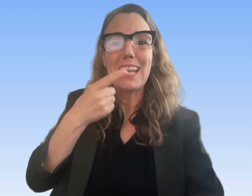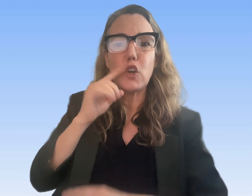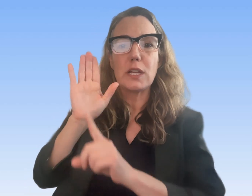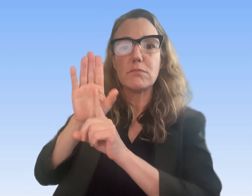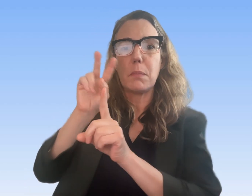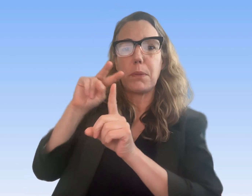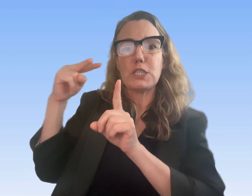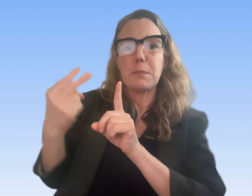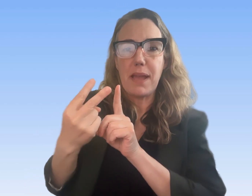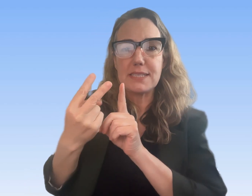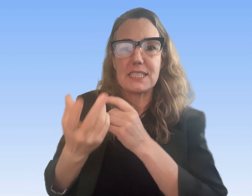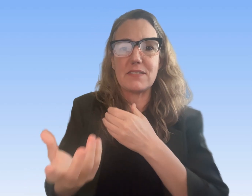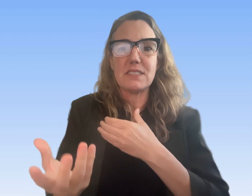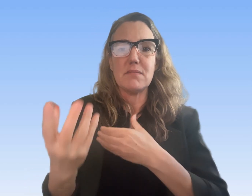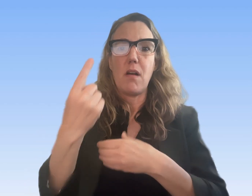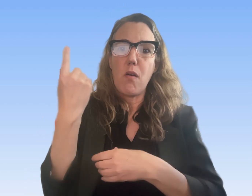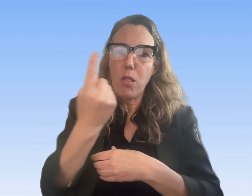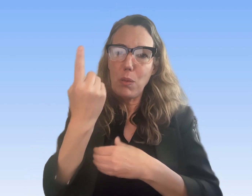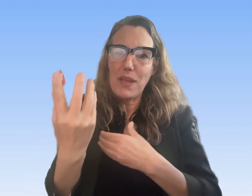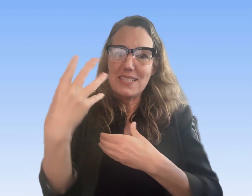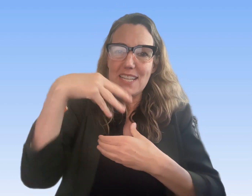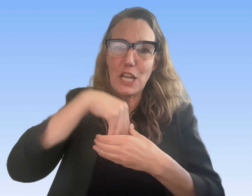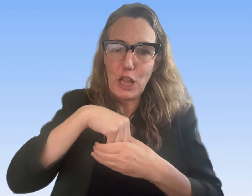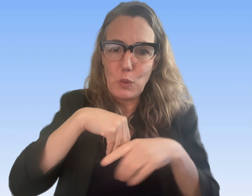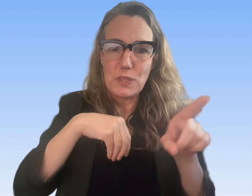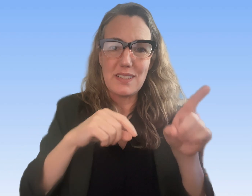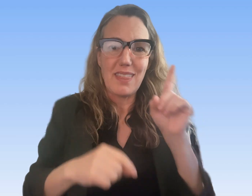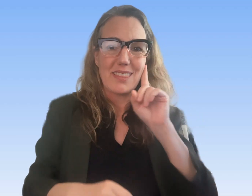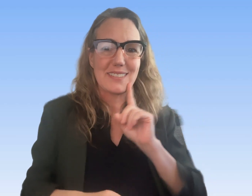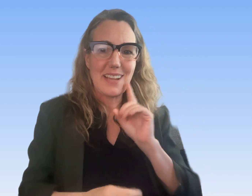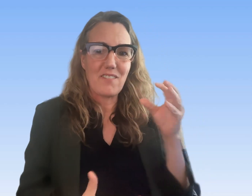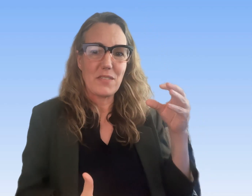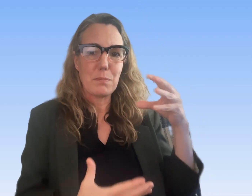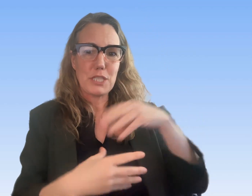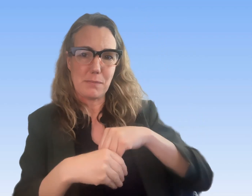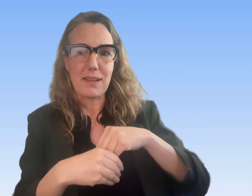hearing perspectives always includes the deaf perspective.